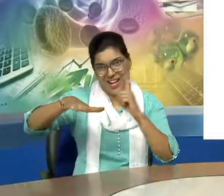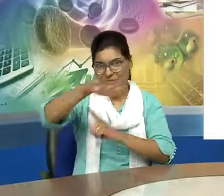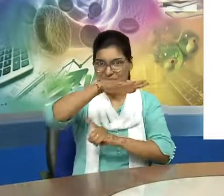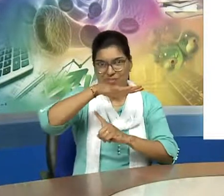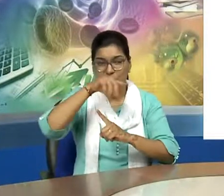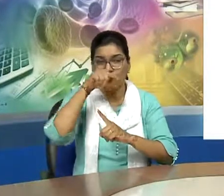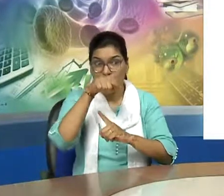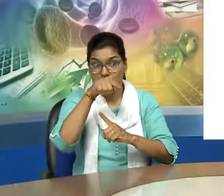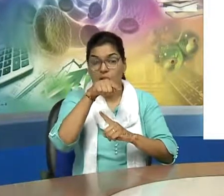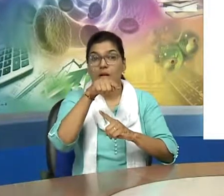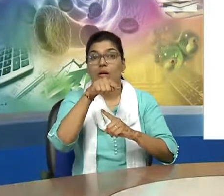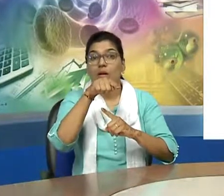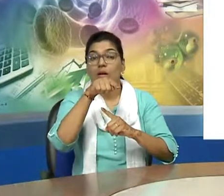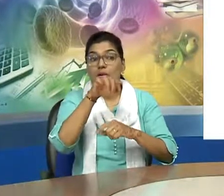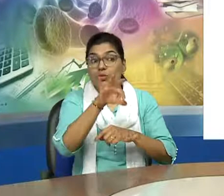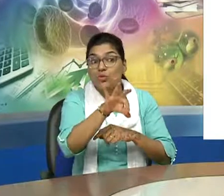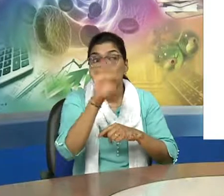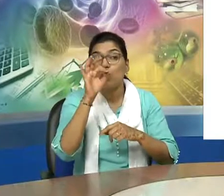Let us now discuss and understand